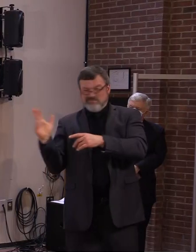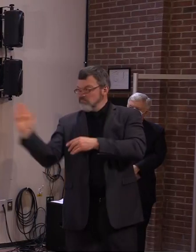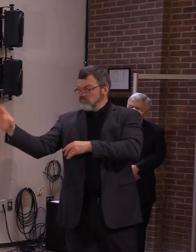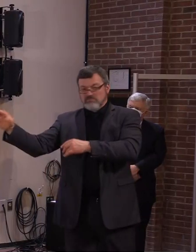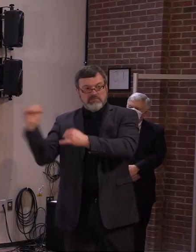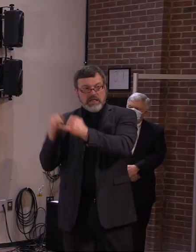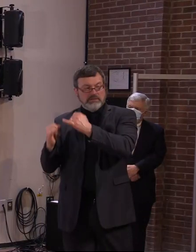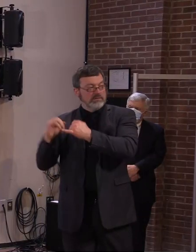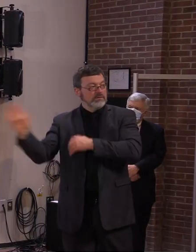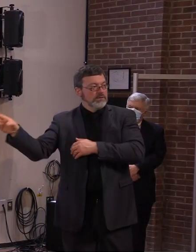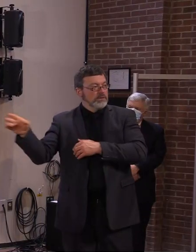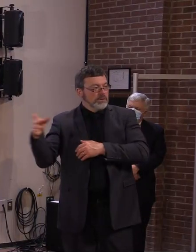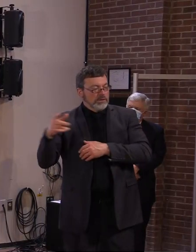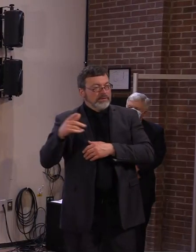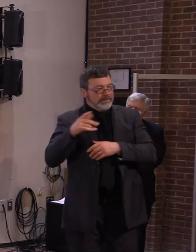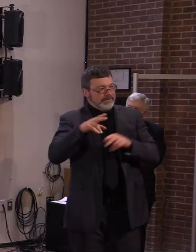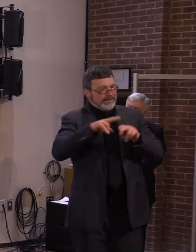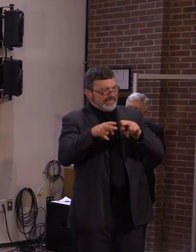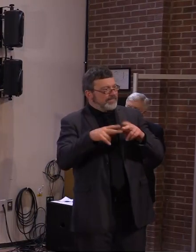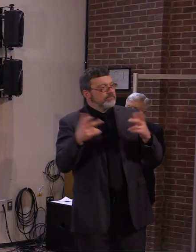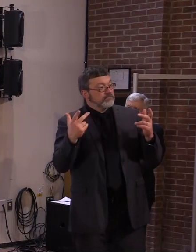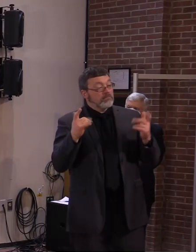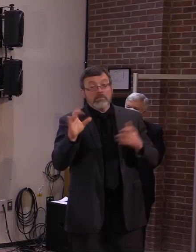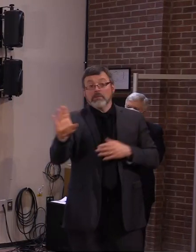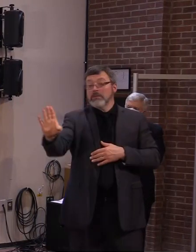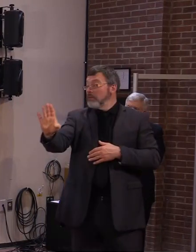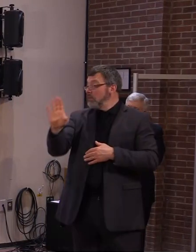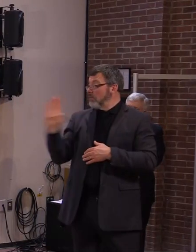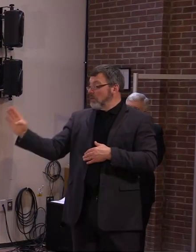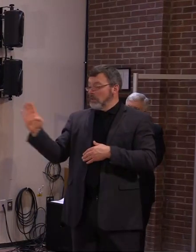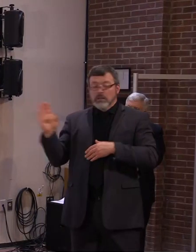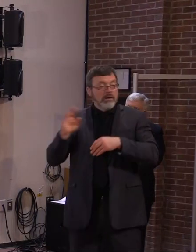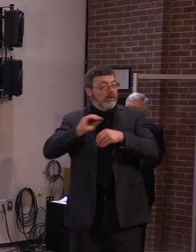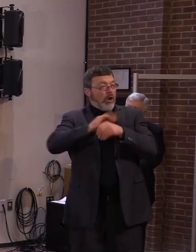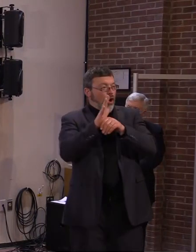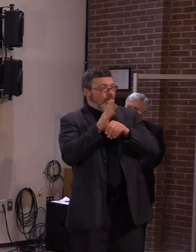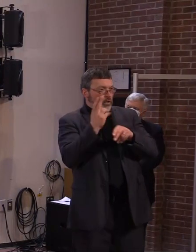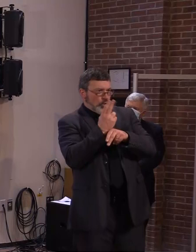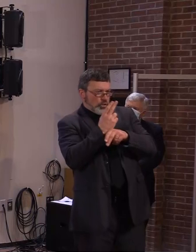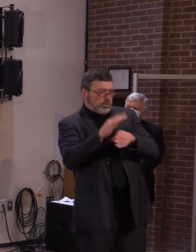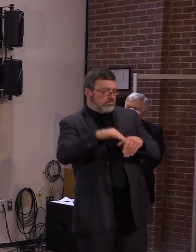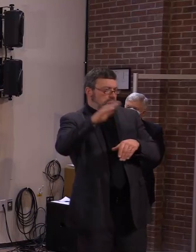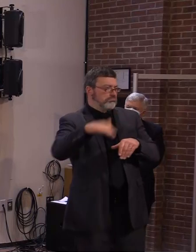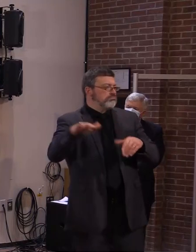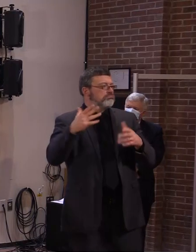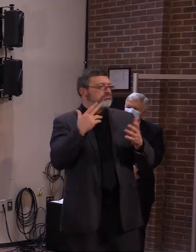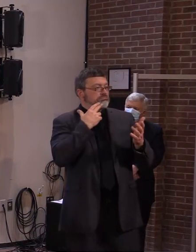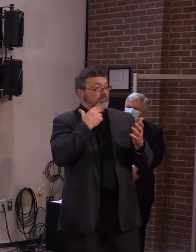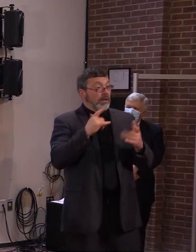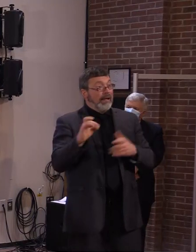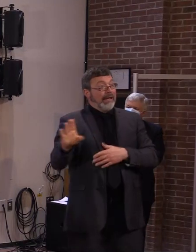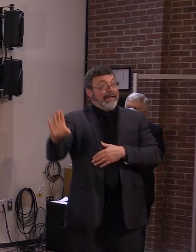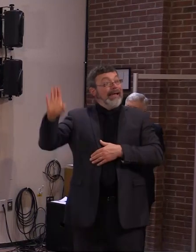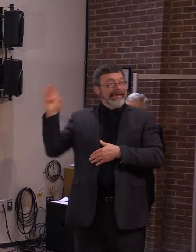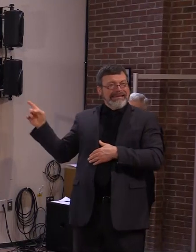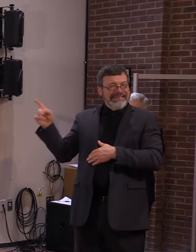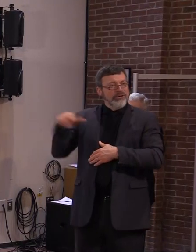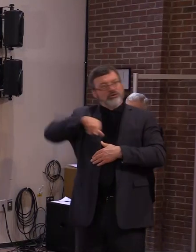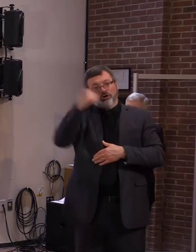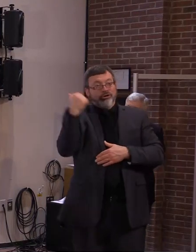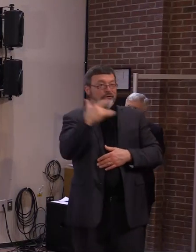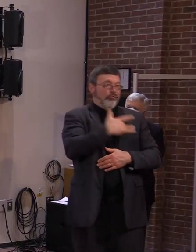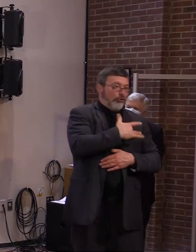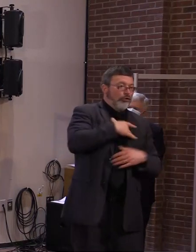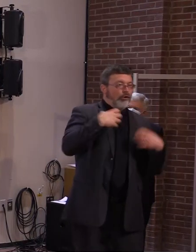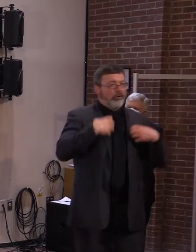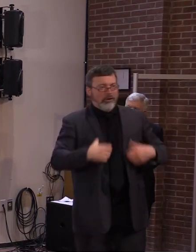relatively small number. I mean, it's probably 8% at this point. But it does impact everything